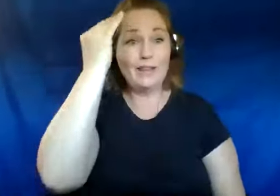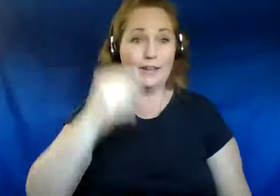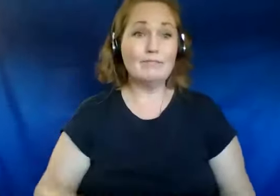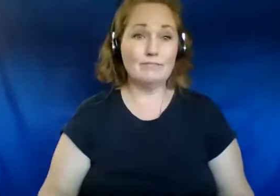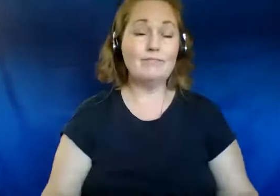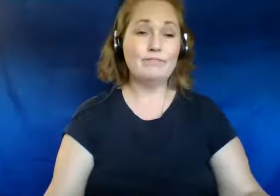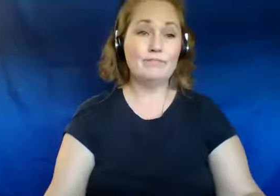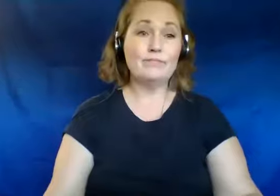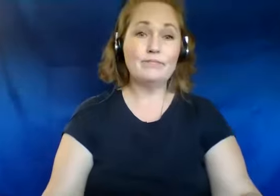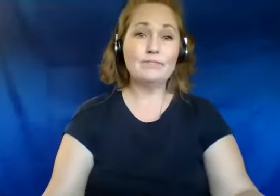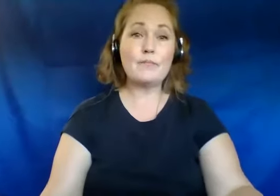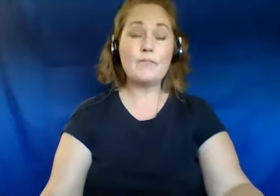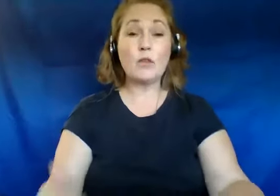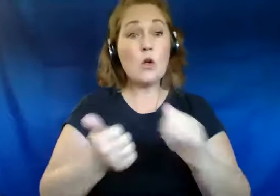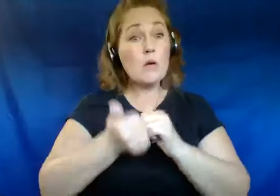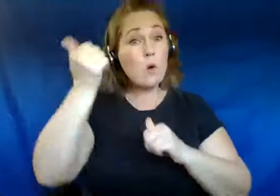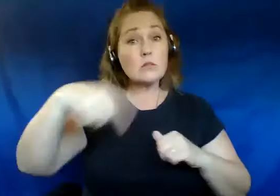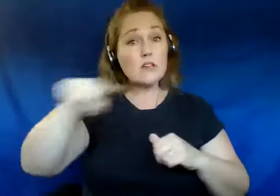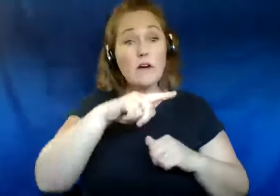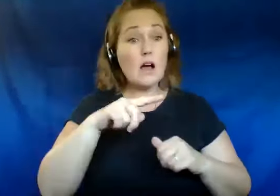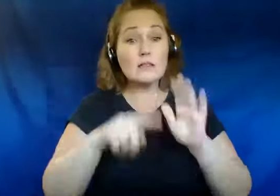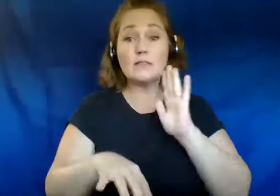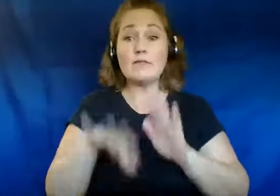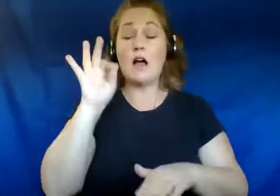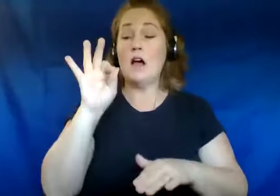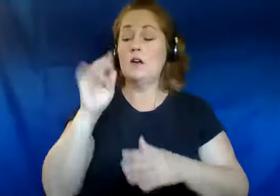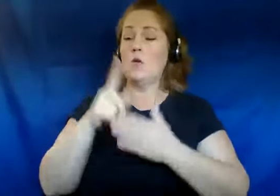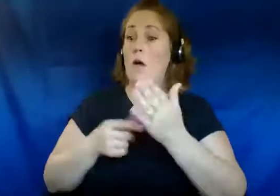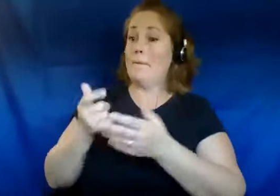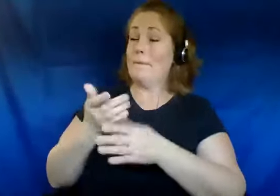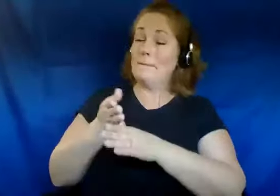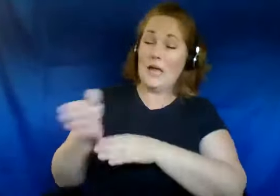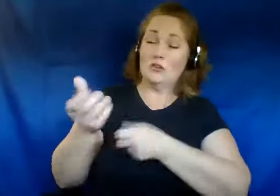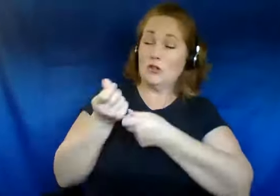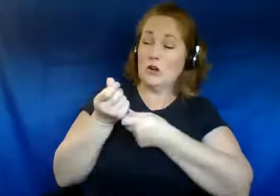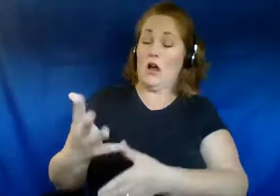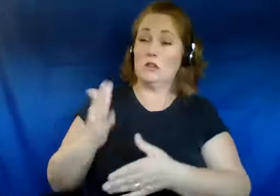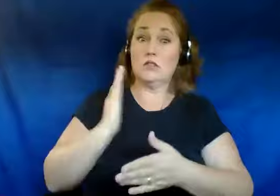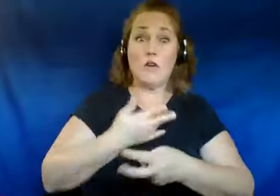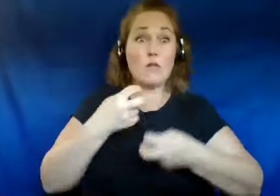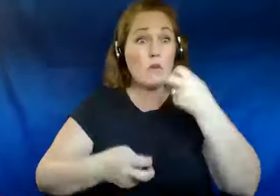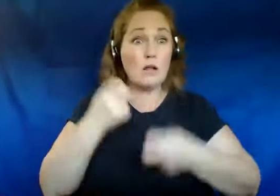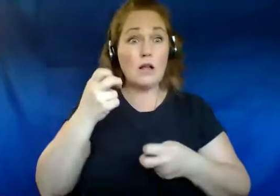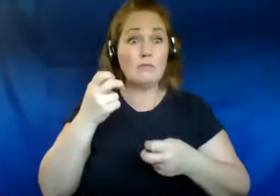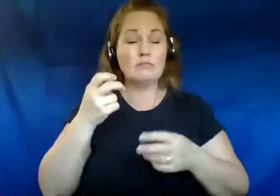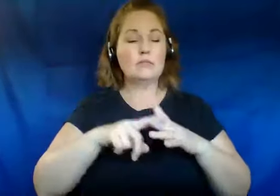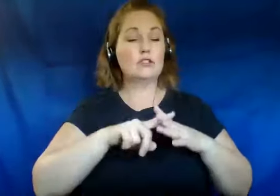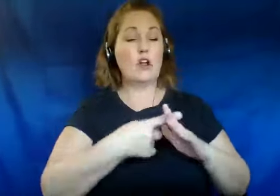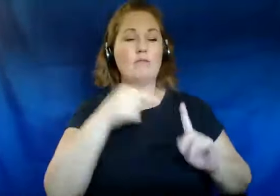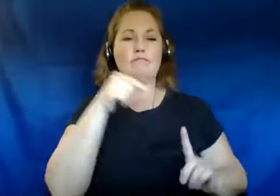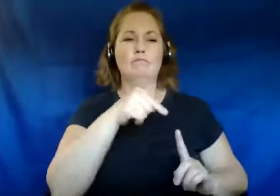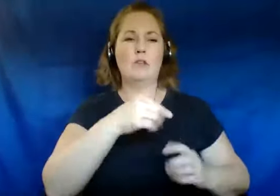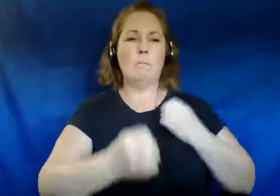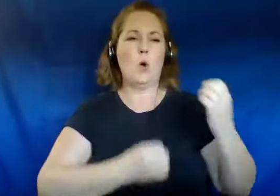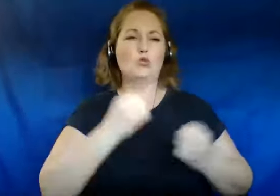Most of us discover that the major cause of our living problems stem from emotional immaturity. Now,